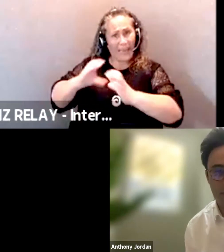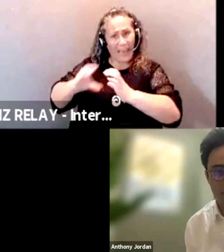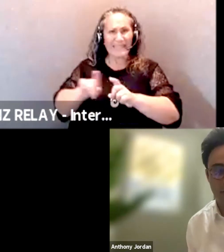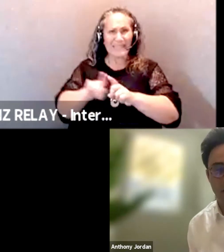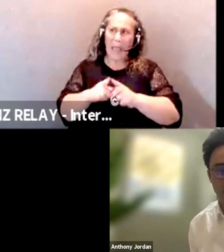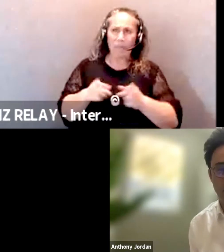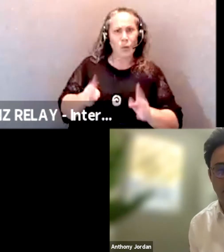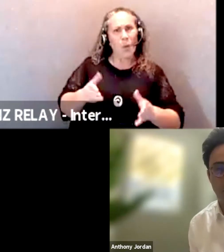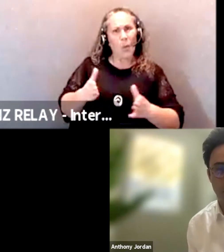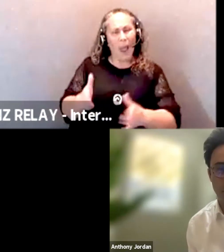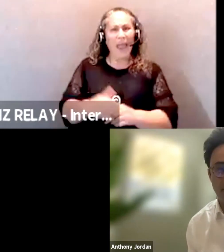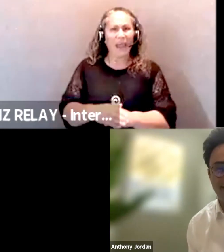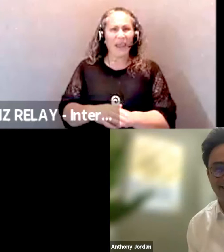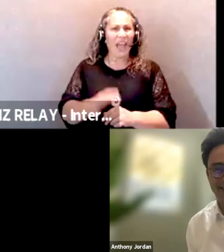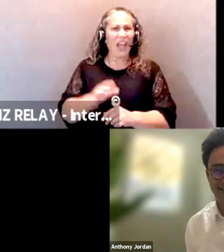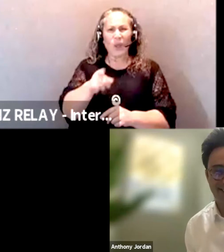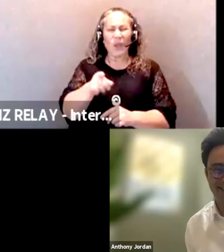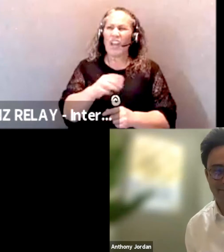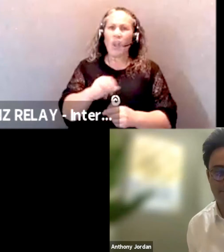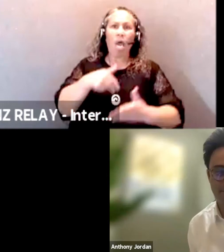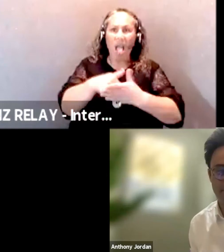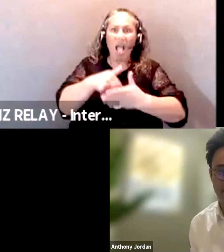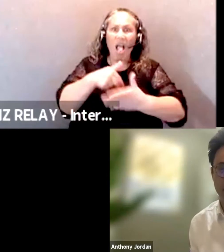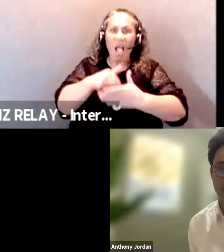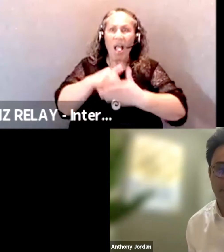would, not having to make compromises.